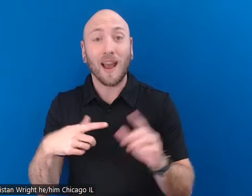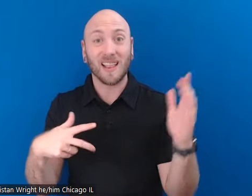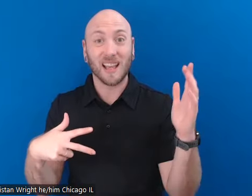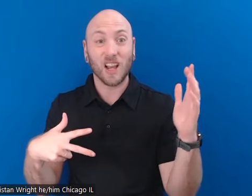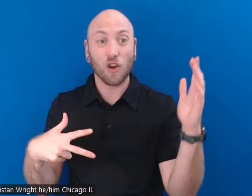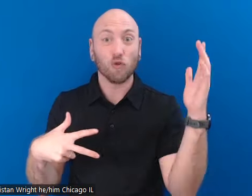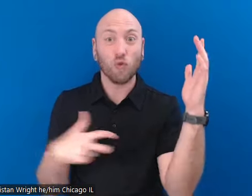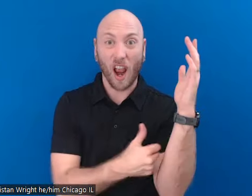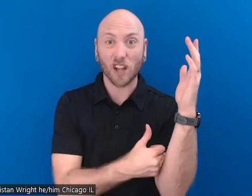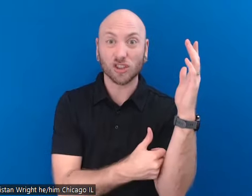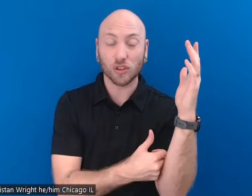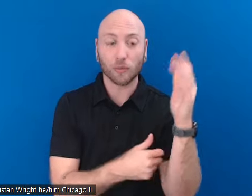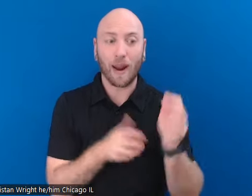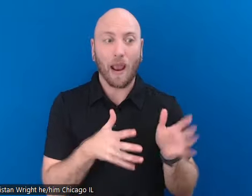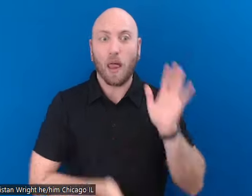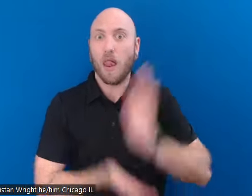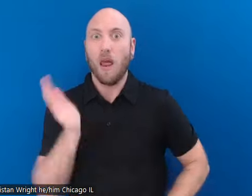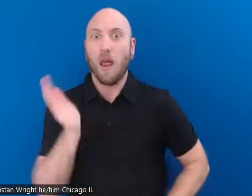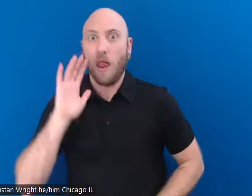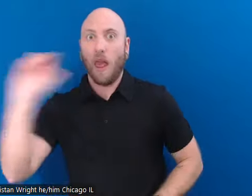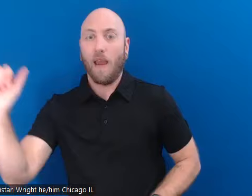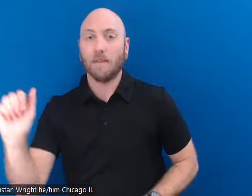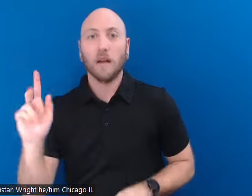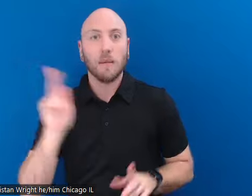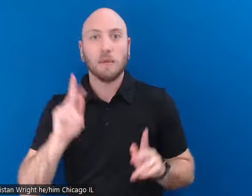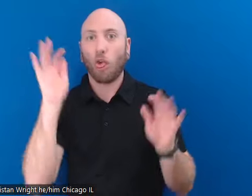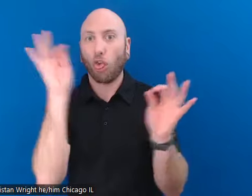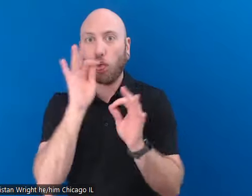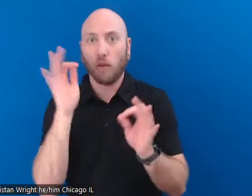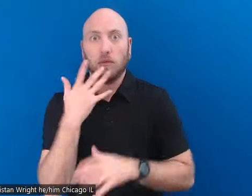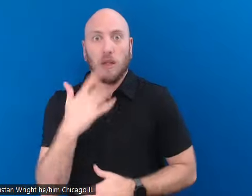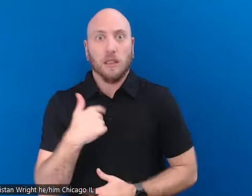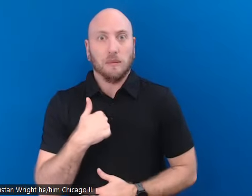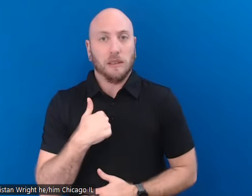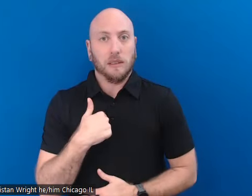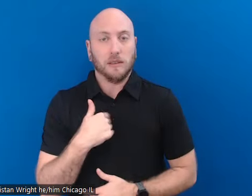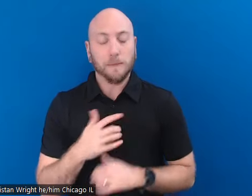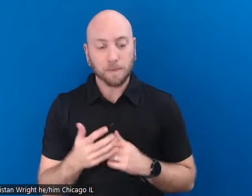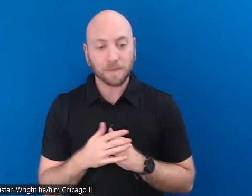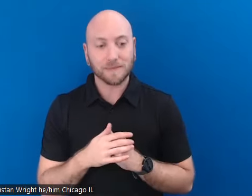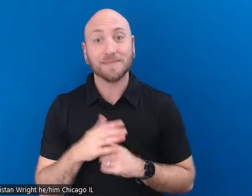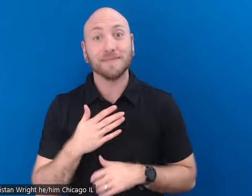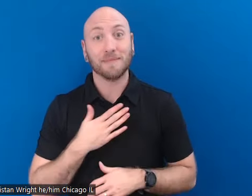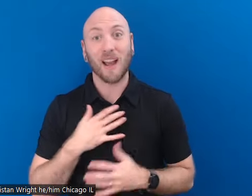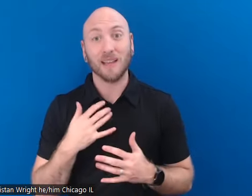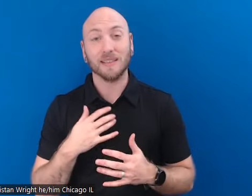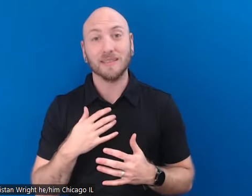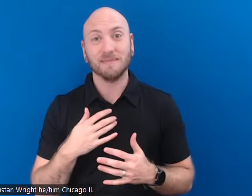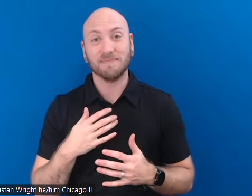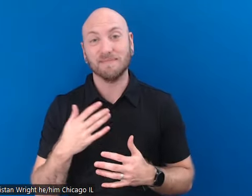back for my car the next day, and nobody was any the wiser. My fiance or my husband at the